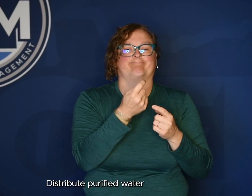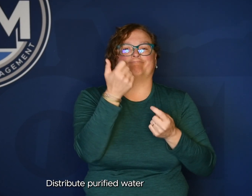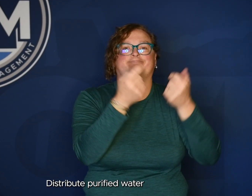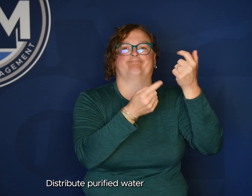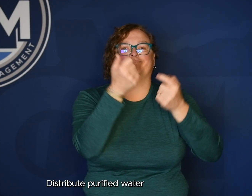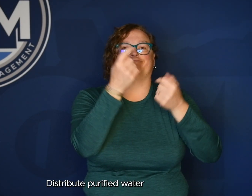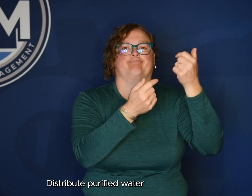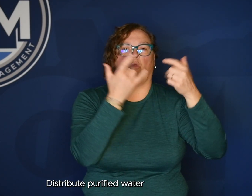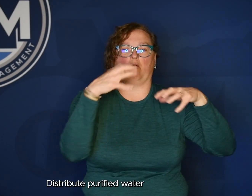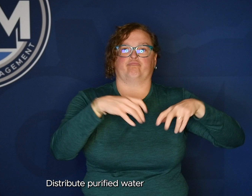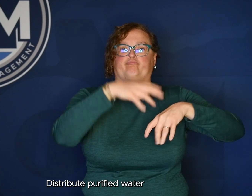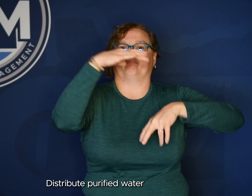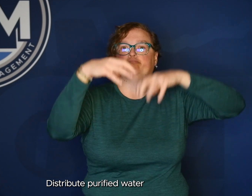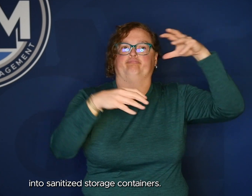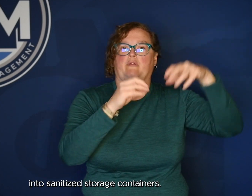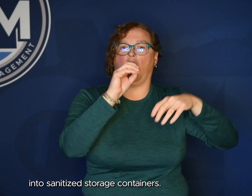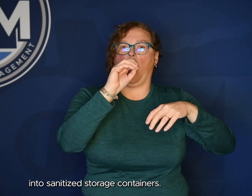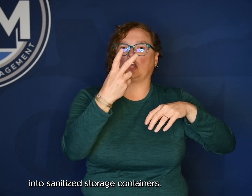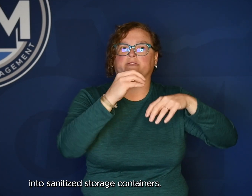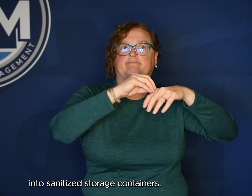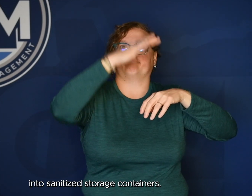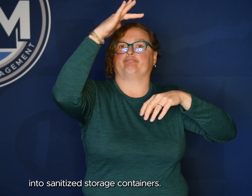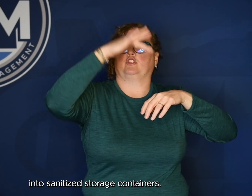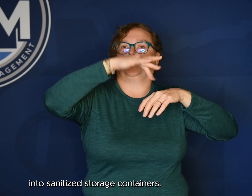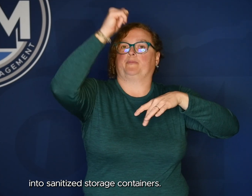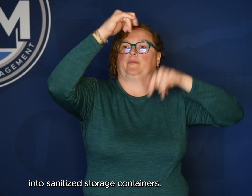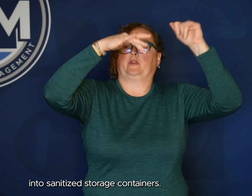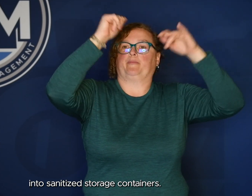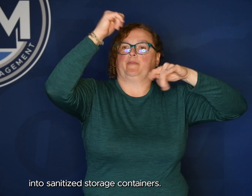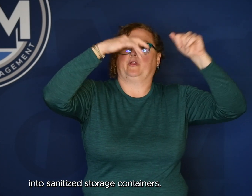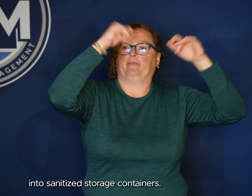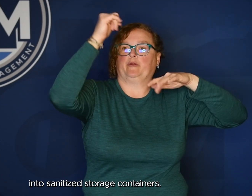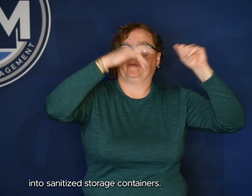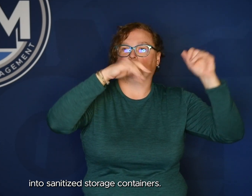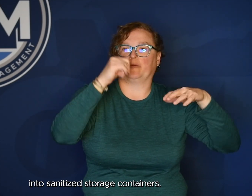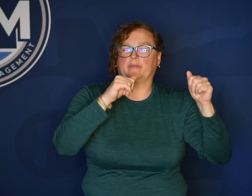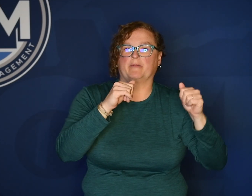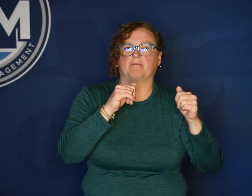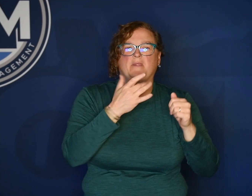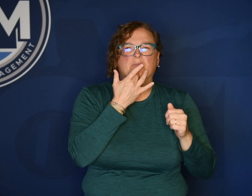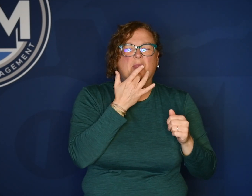Distribute purified water into sanitized storage containers.